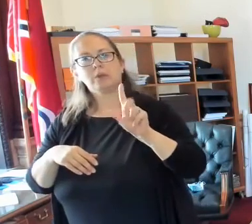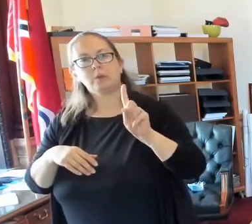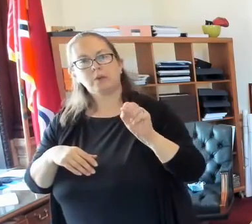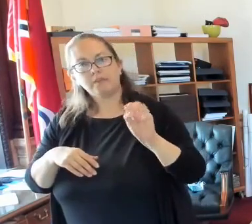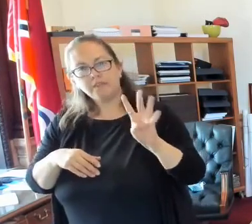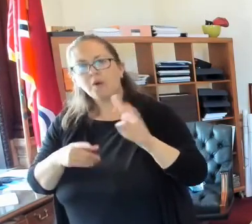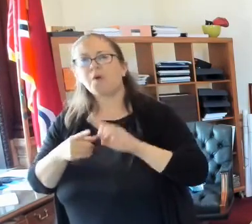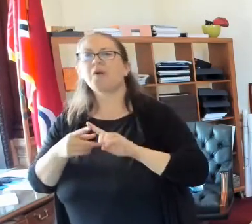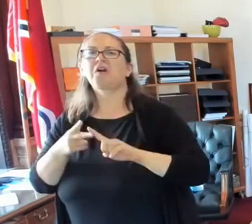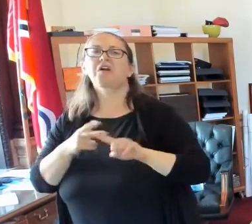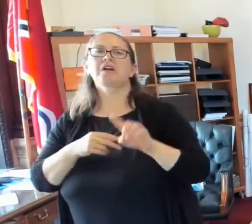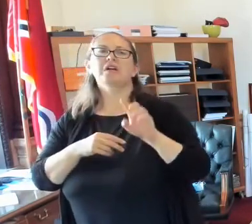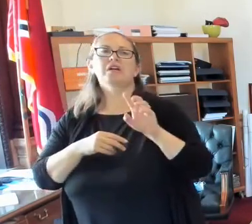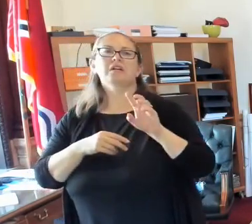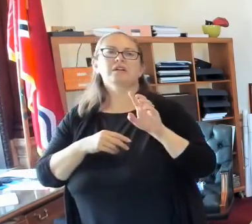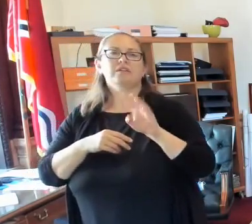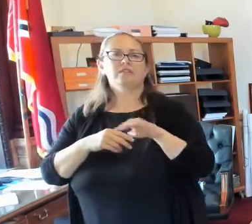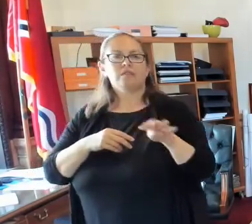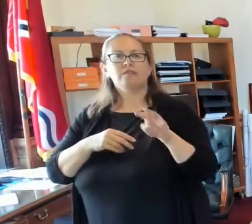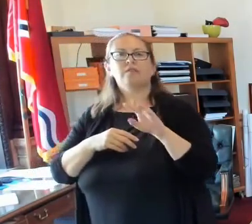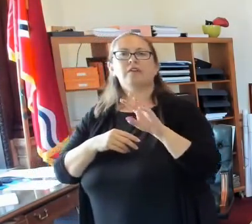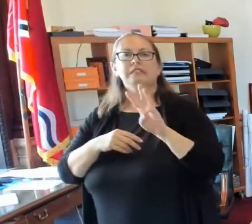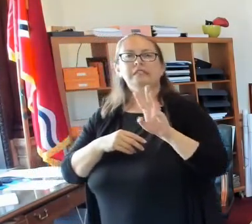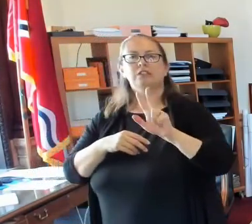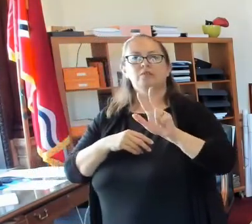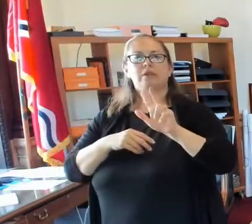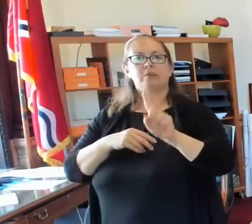63104, 47 in 63118.